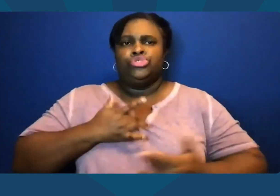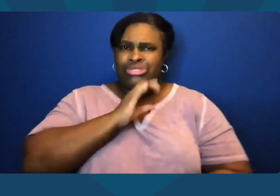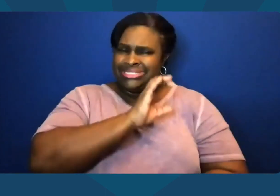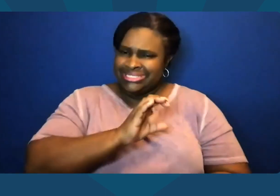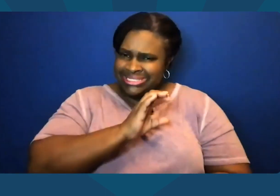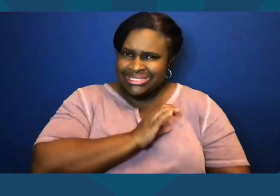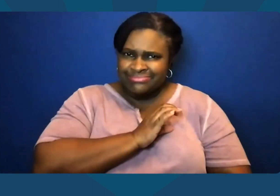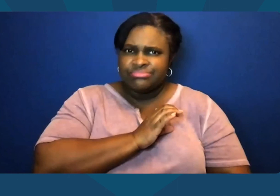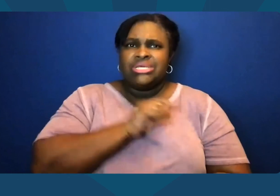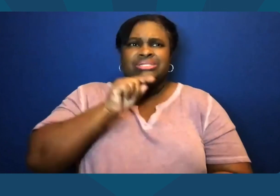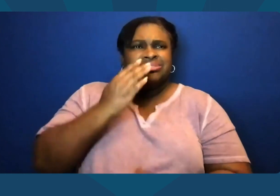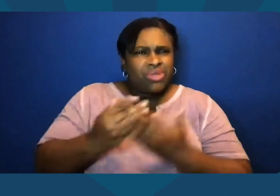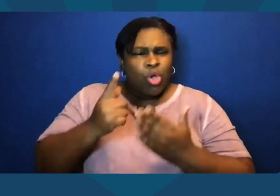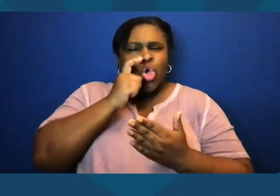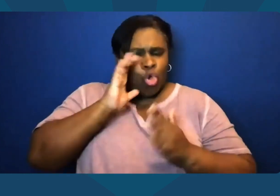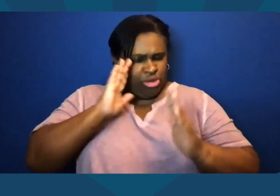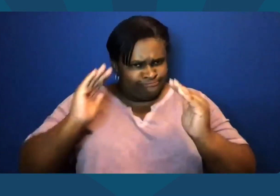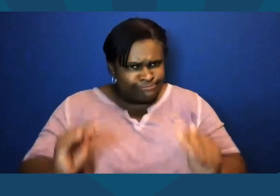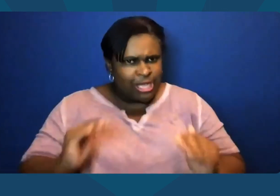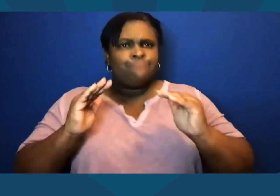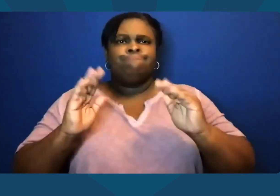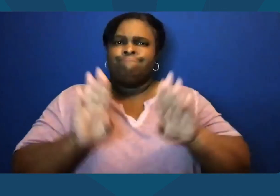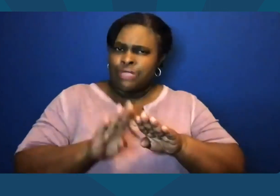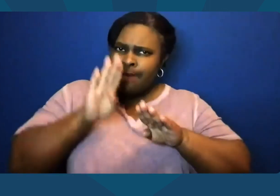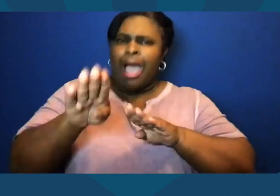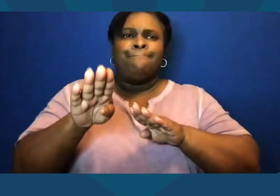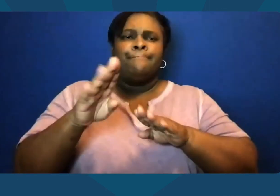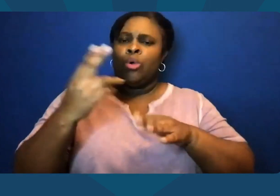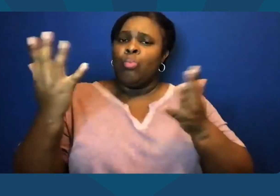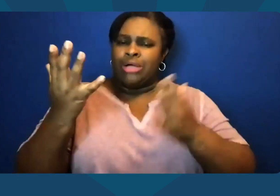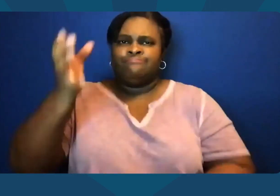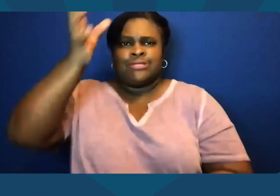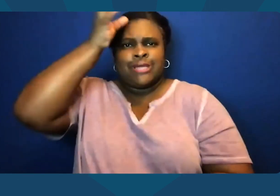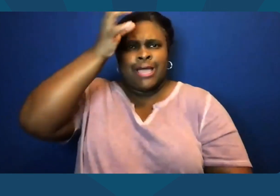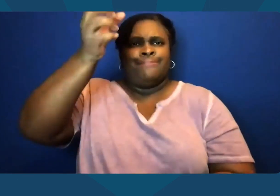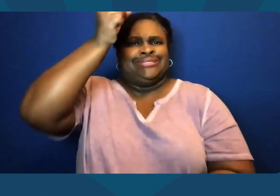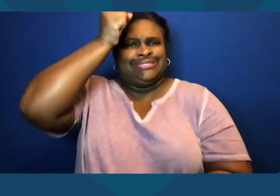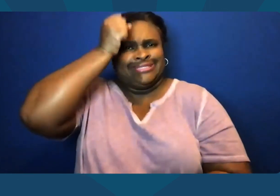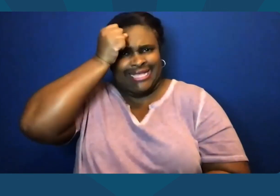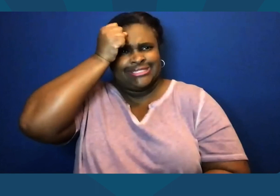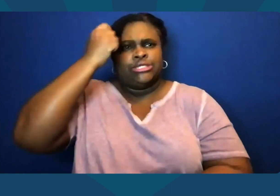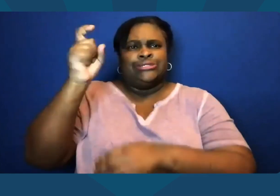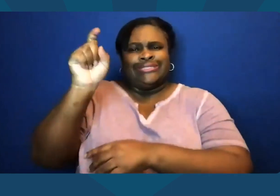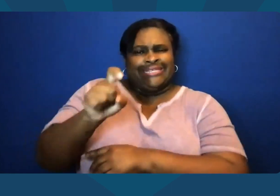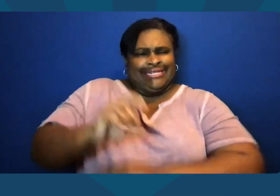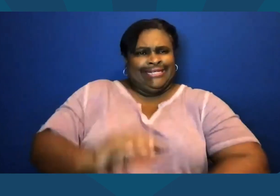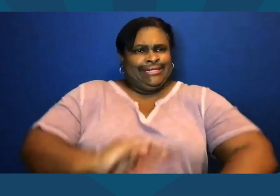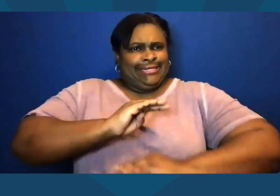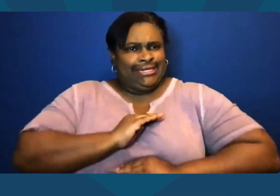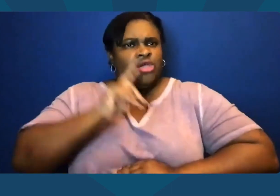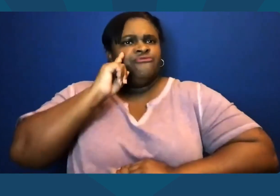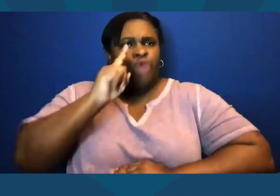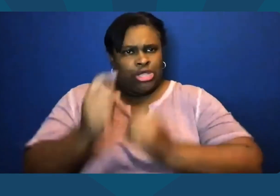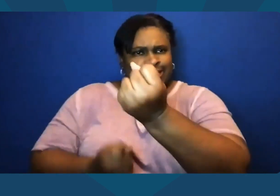Block efforts to raise our taxes and expand the size of government. I'm a mom, a concerned